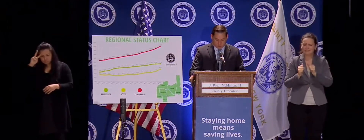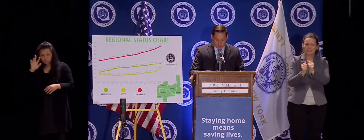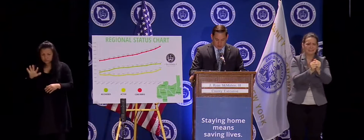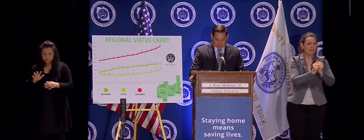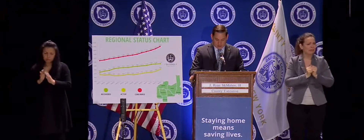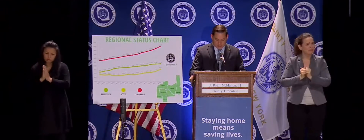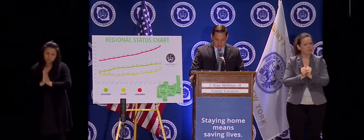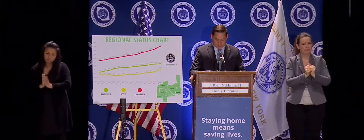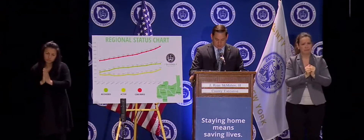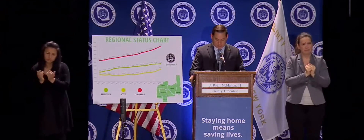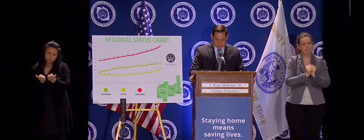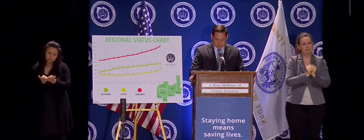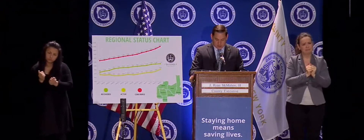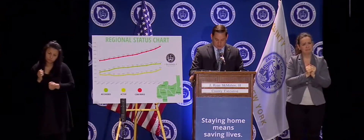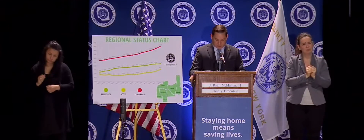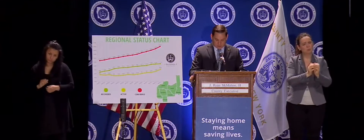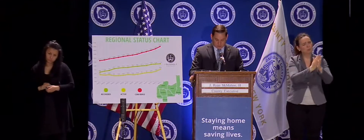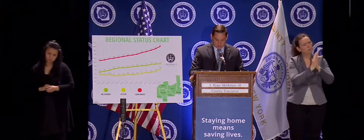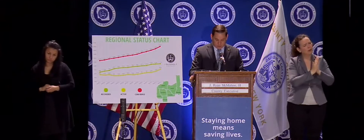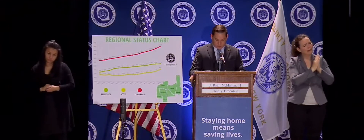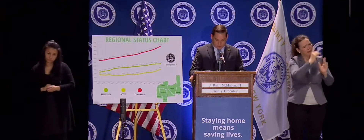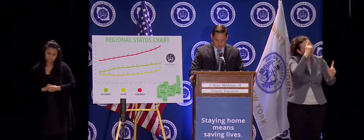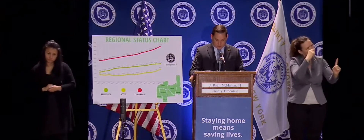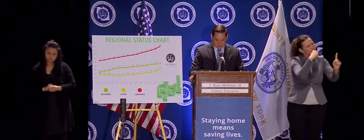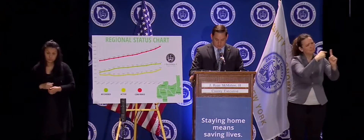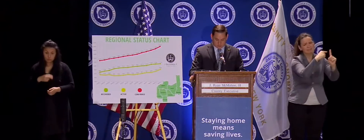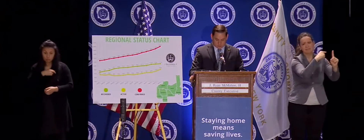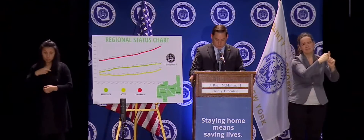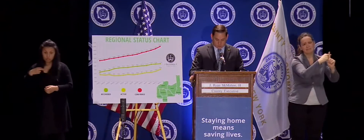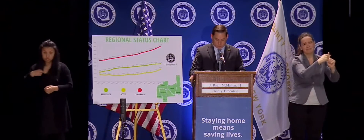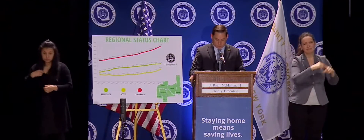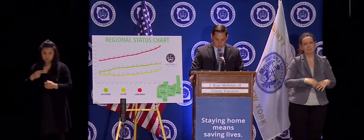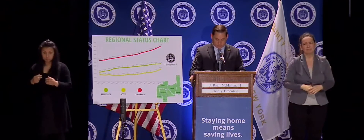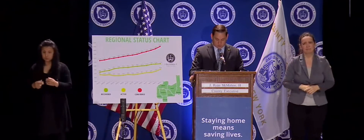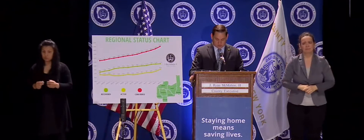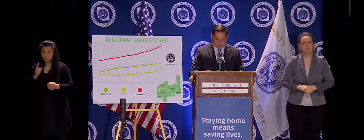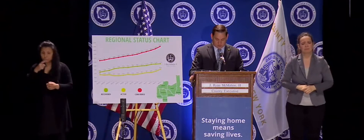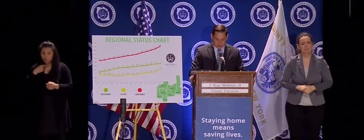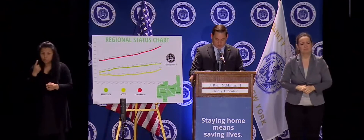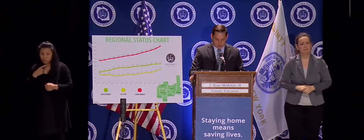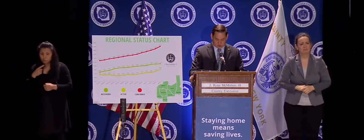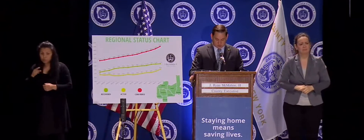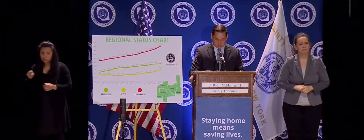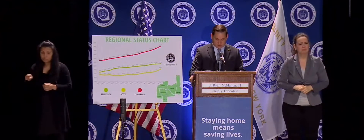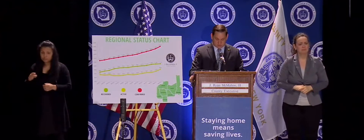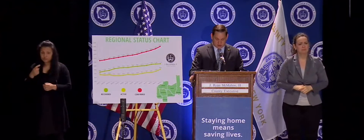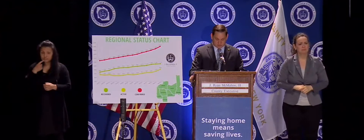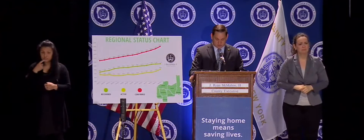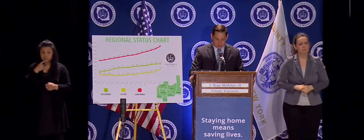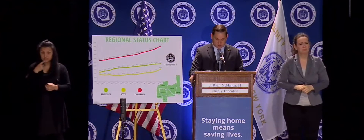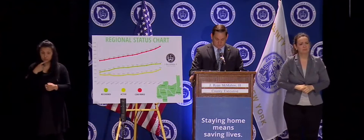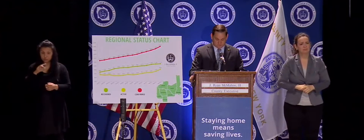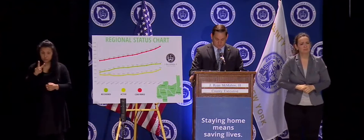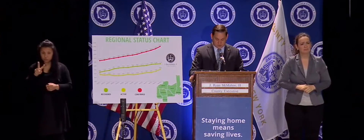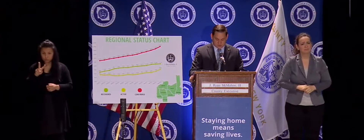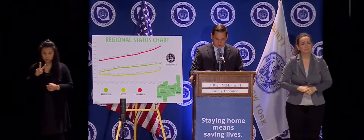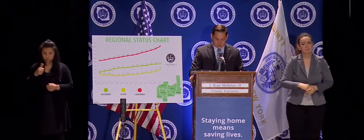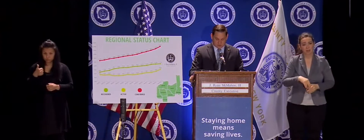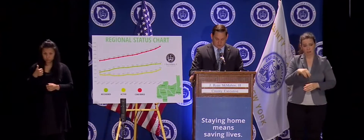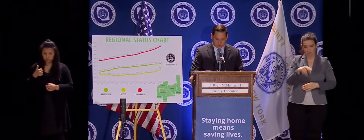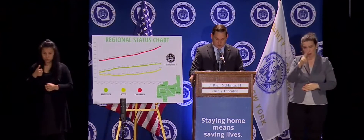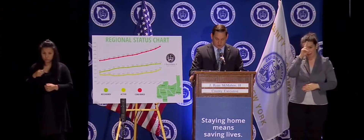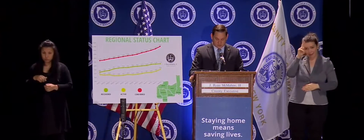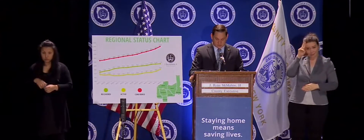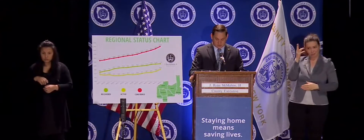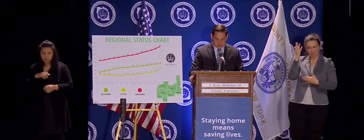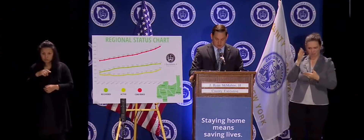When we look at who's in the hospital, we have 27 Caucasian, 11 African American, 7